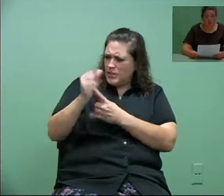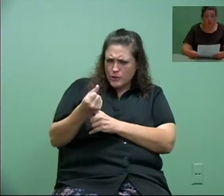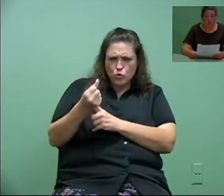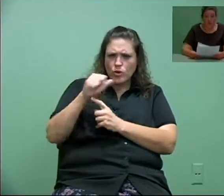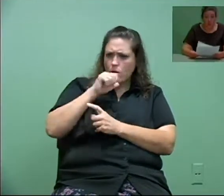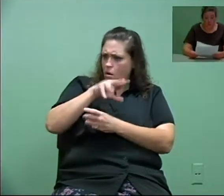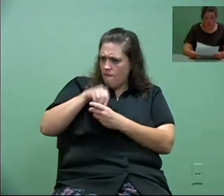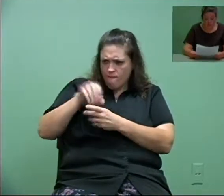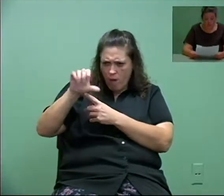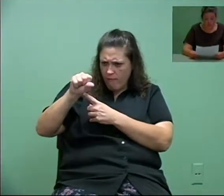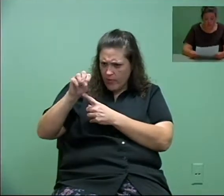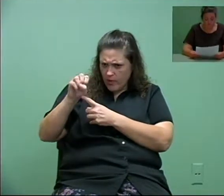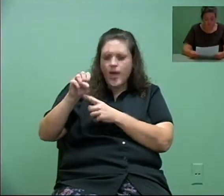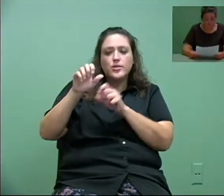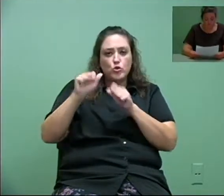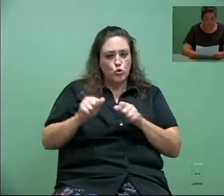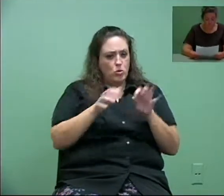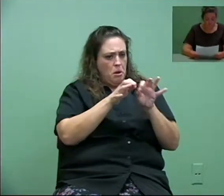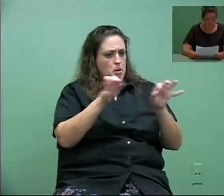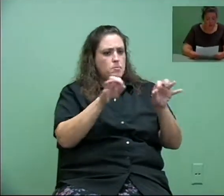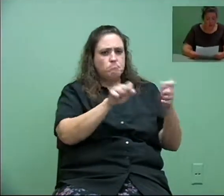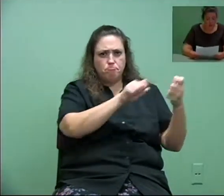may disregard that instruction.